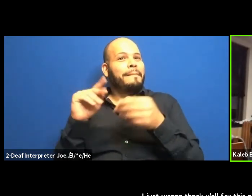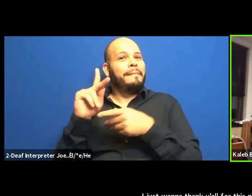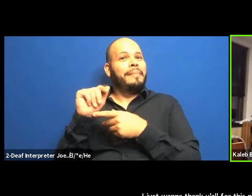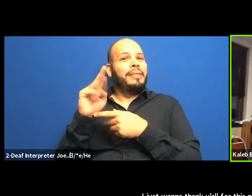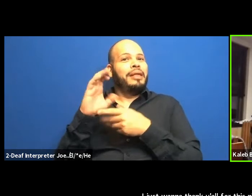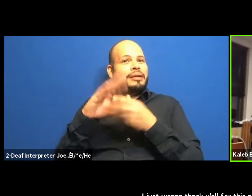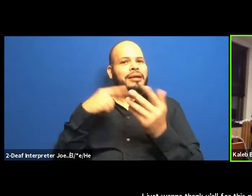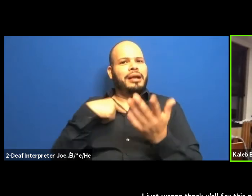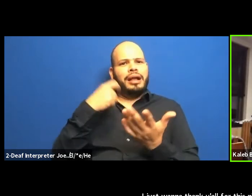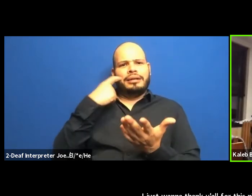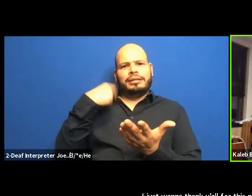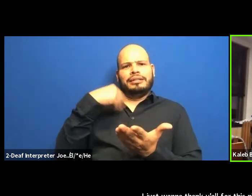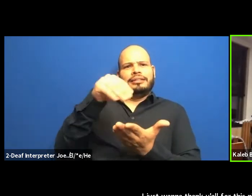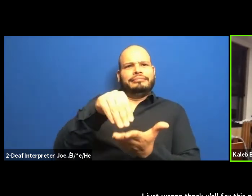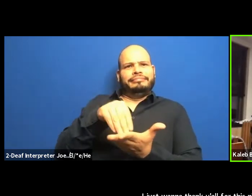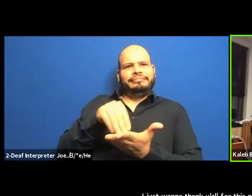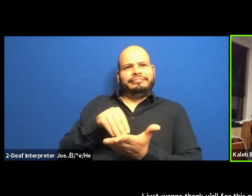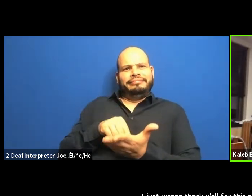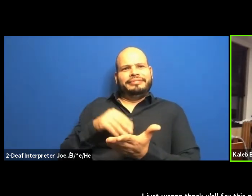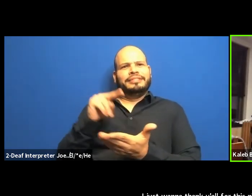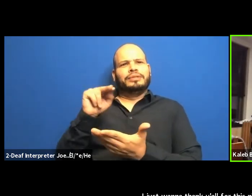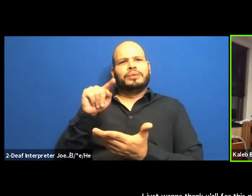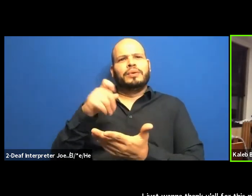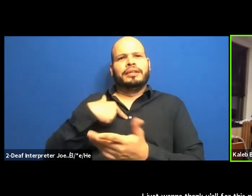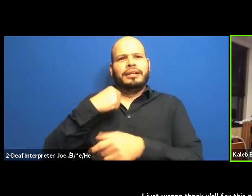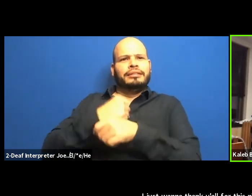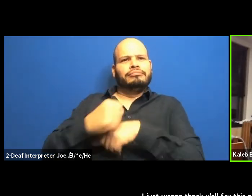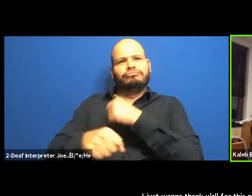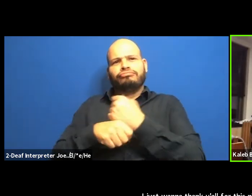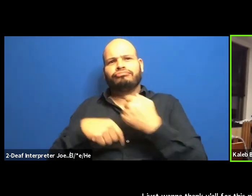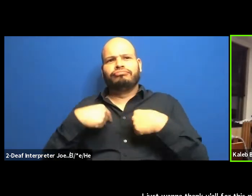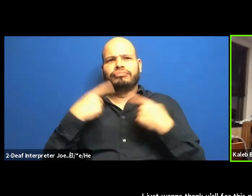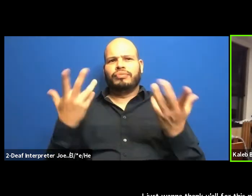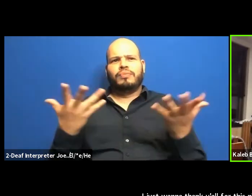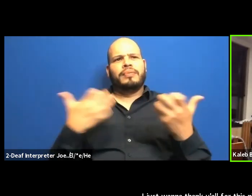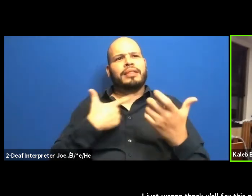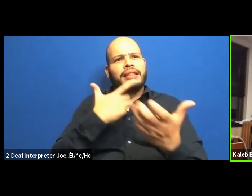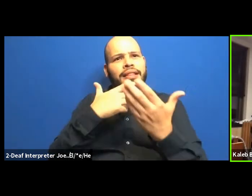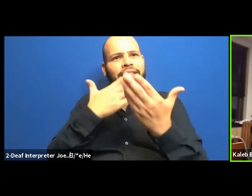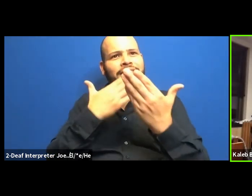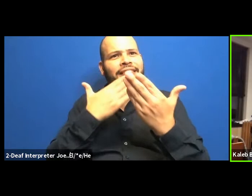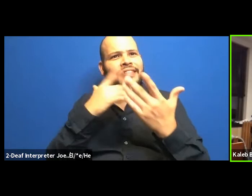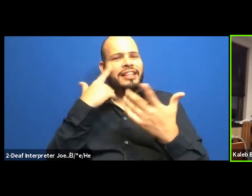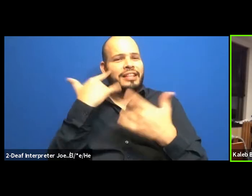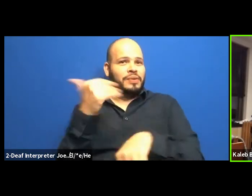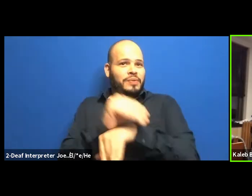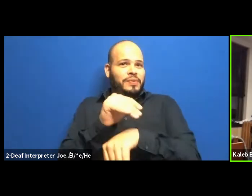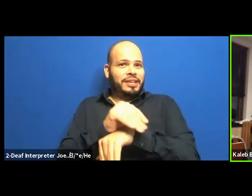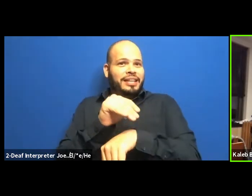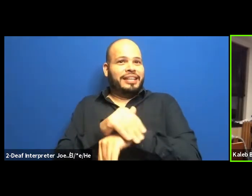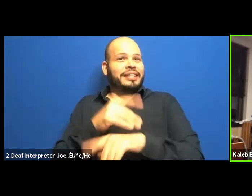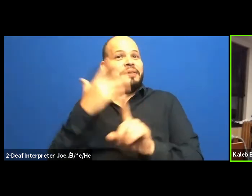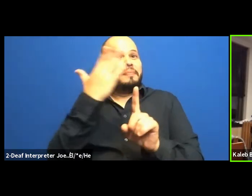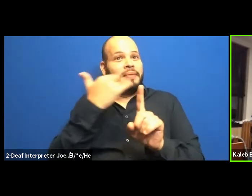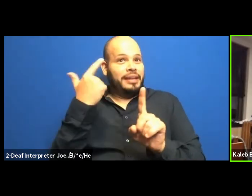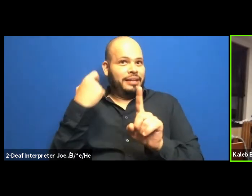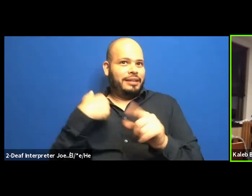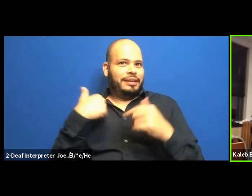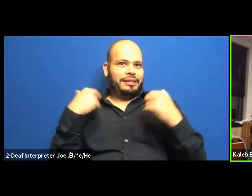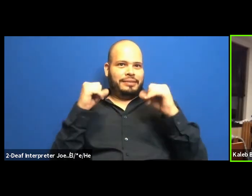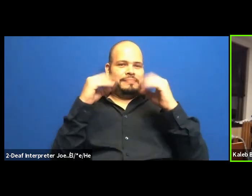Lessons I'll give to young folk, educators, community members, parents